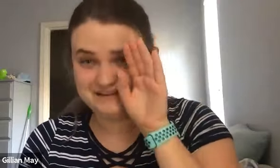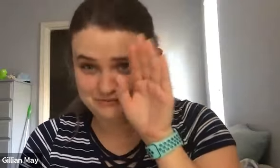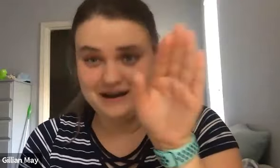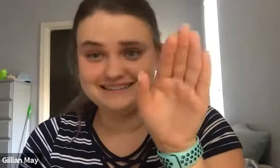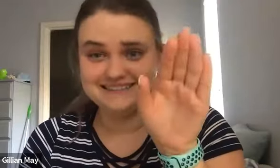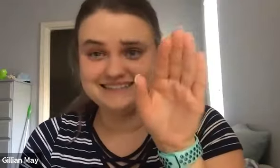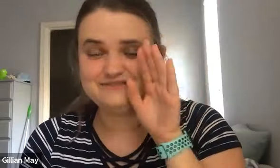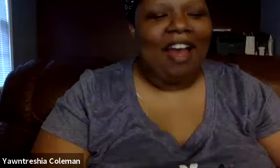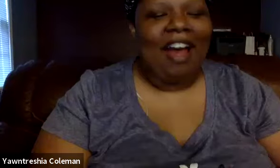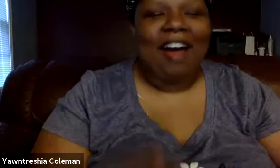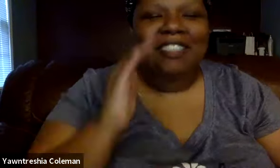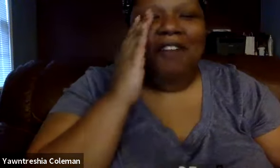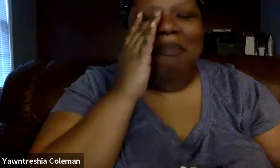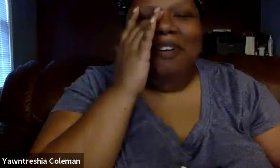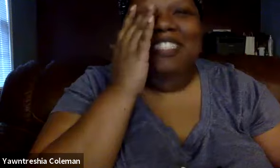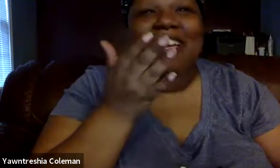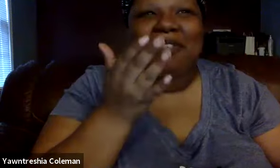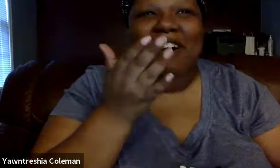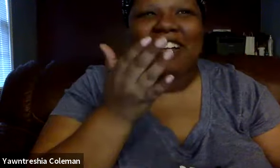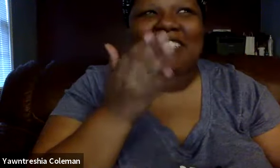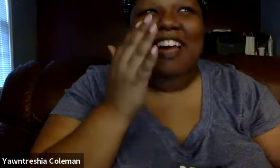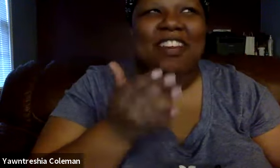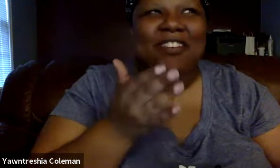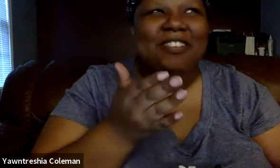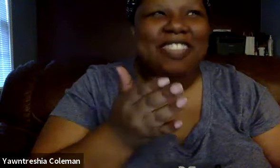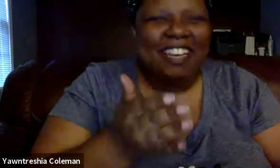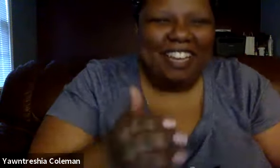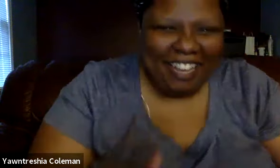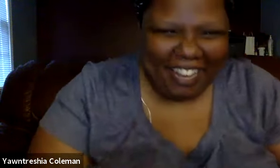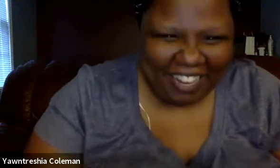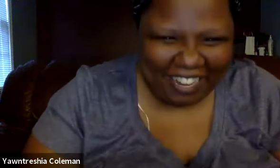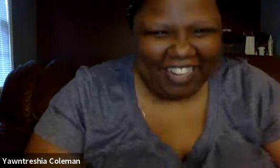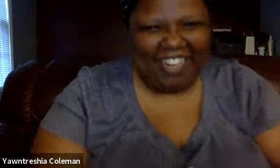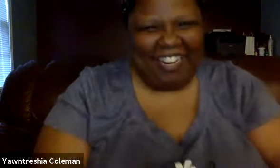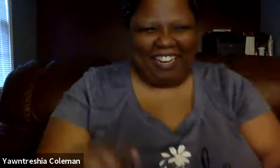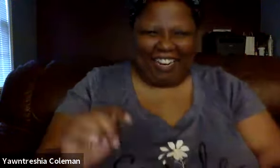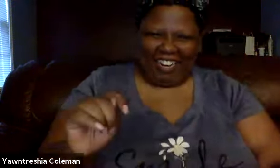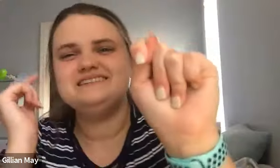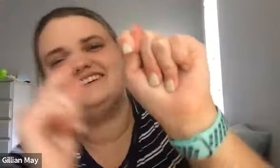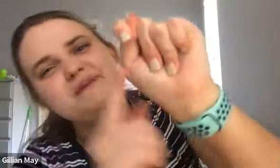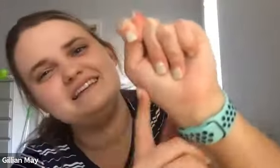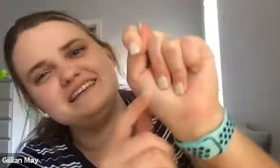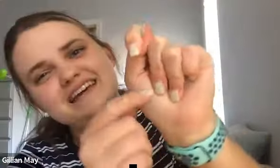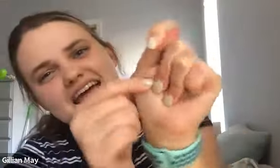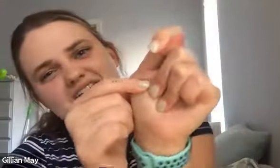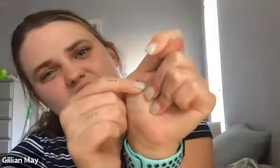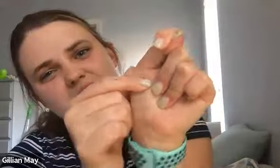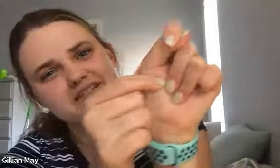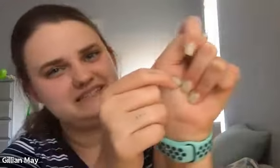I practiced. I was trying to remember what T was. I was like, how do you do T? So I always think about it, it's like an angled